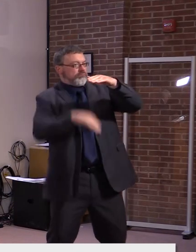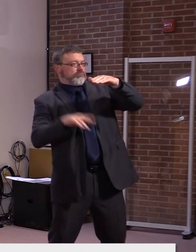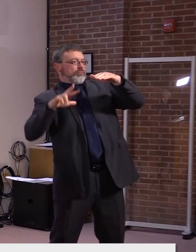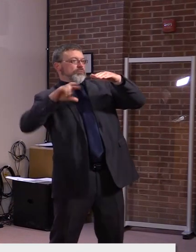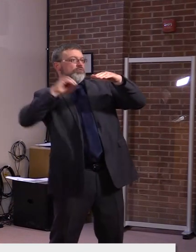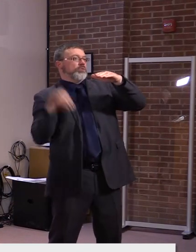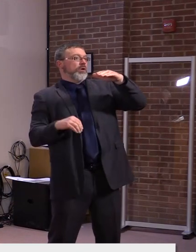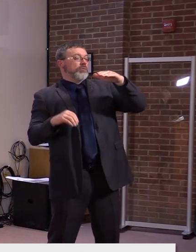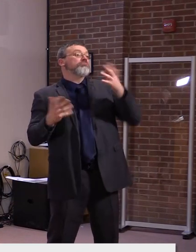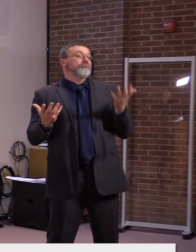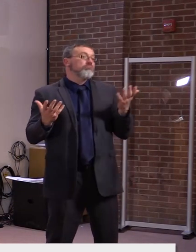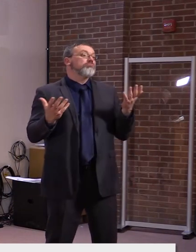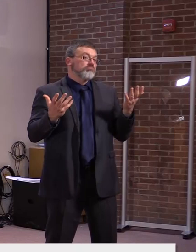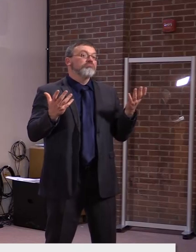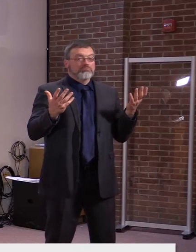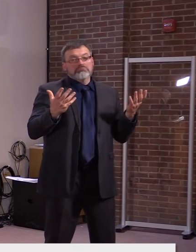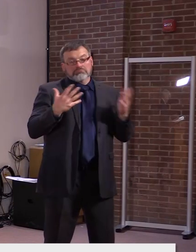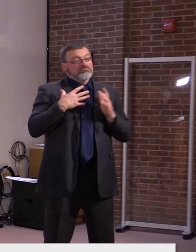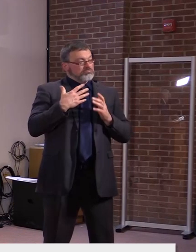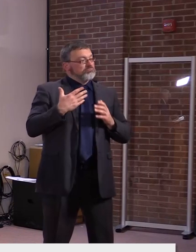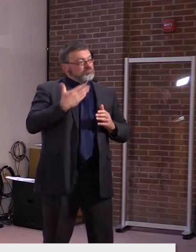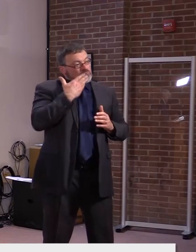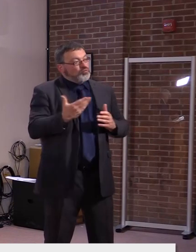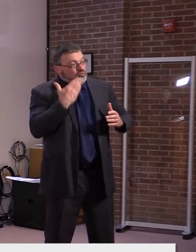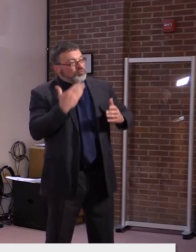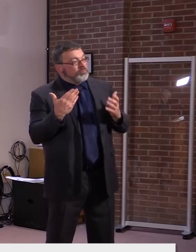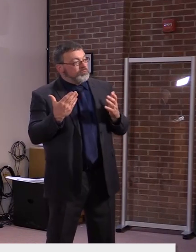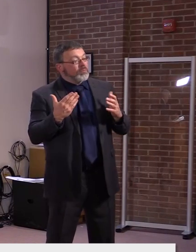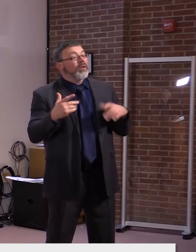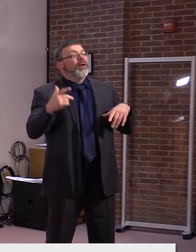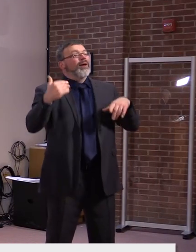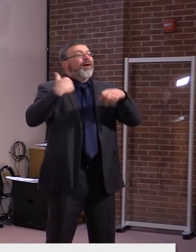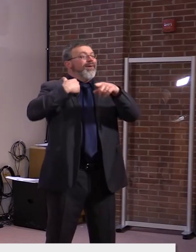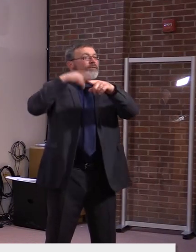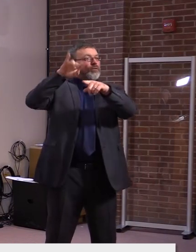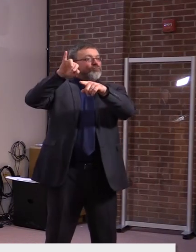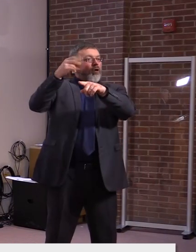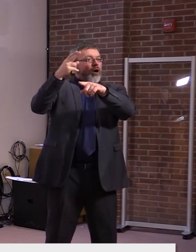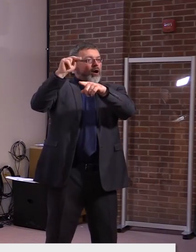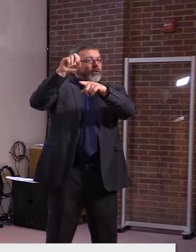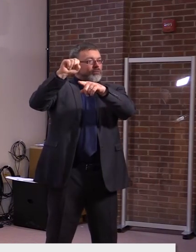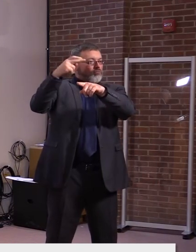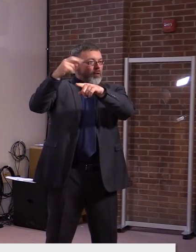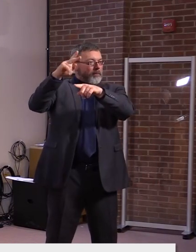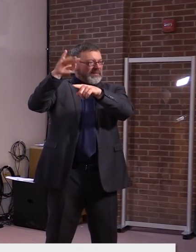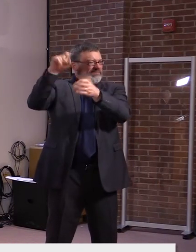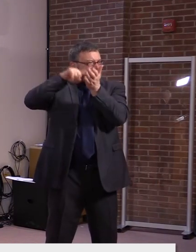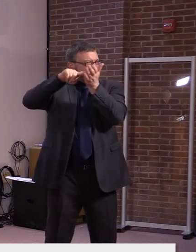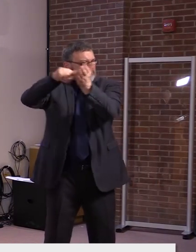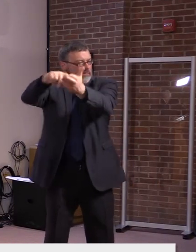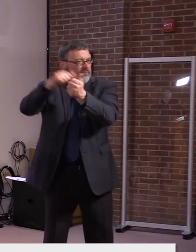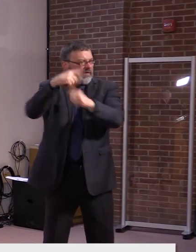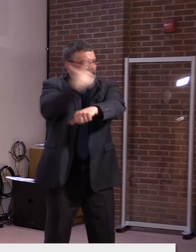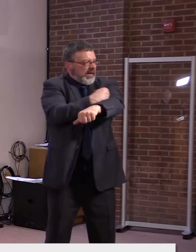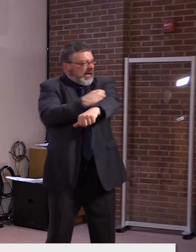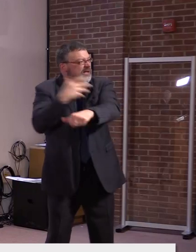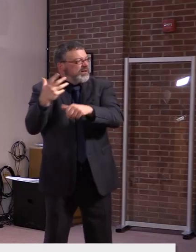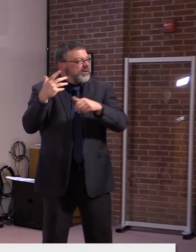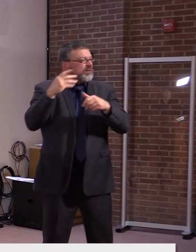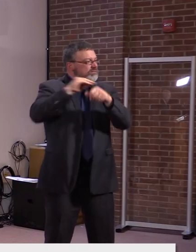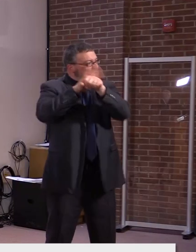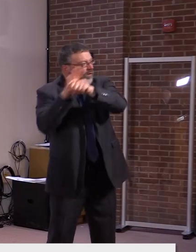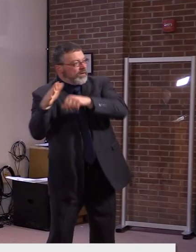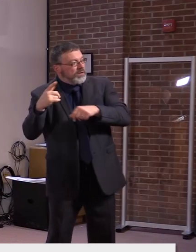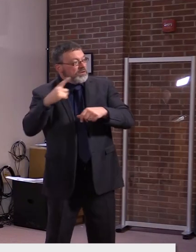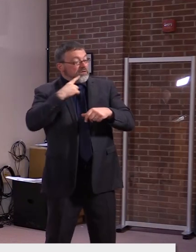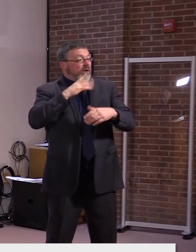Hopkins, Vermont is the 11th lowest in the country. Today's 7-day average positivity rate is 2.6%.